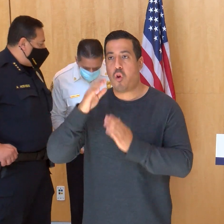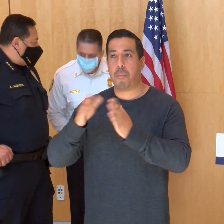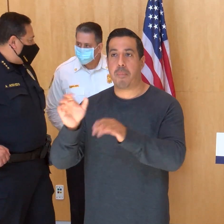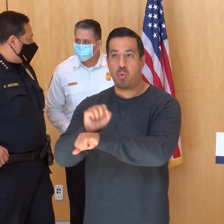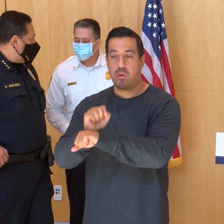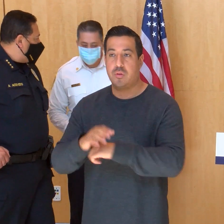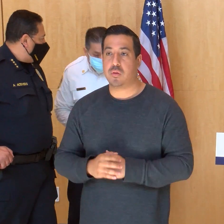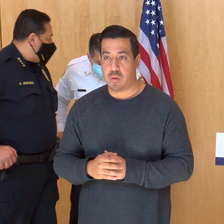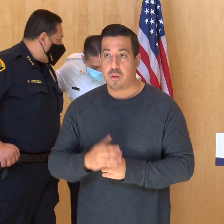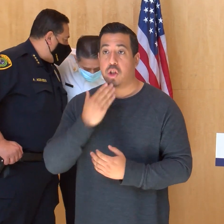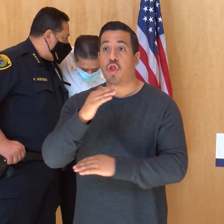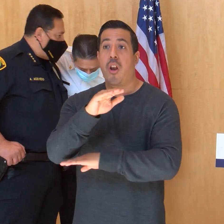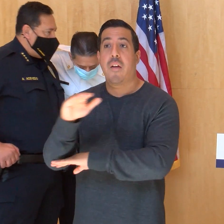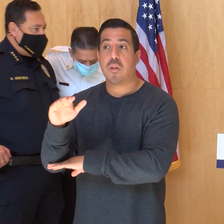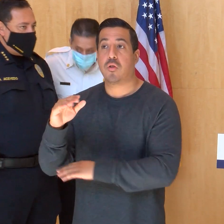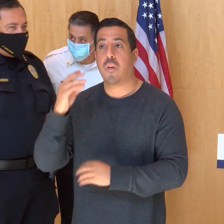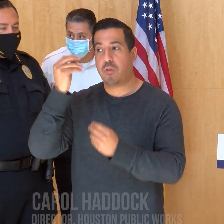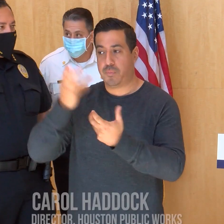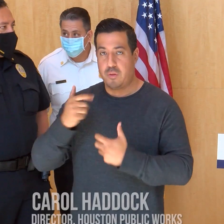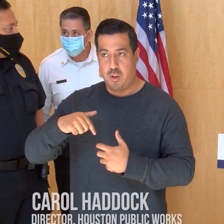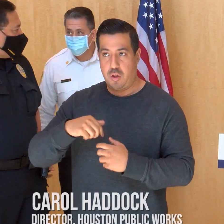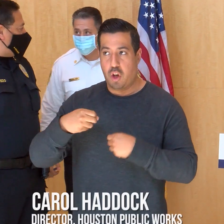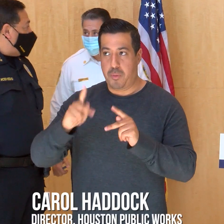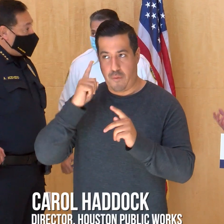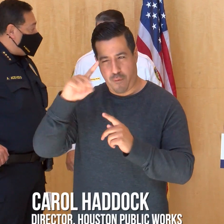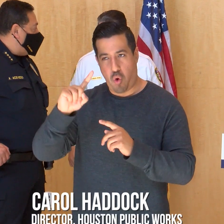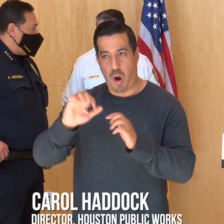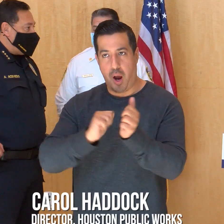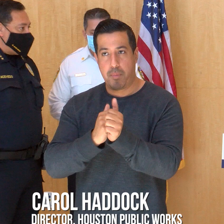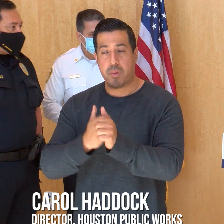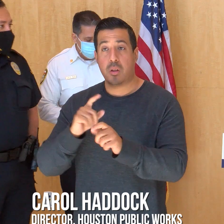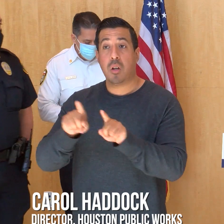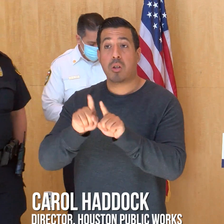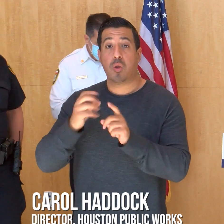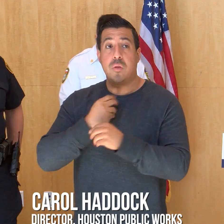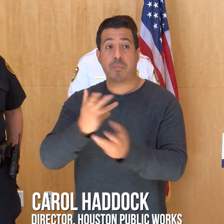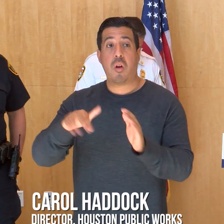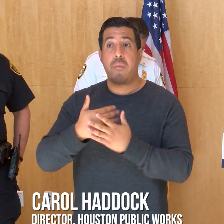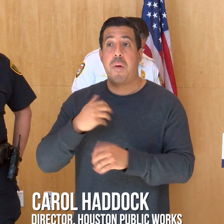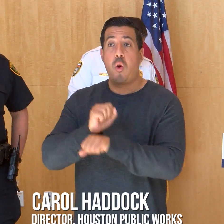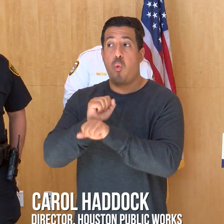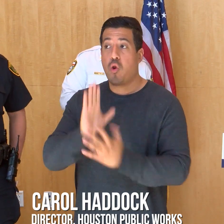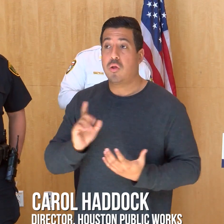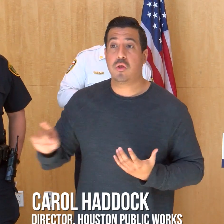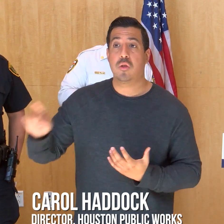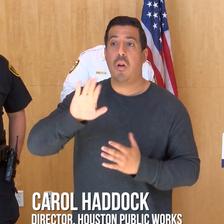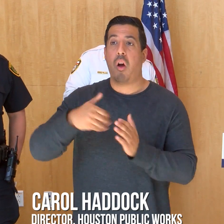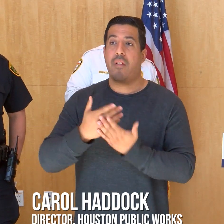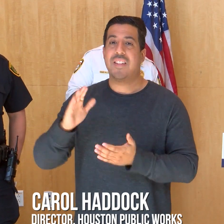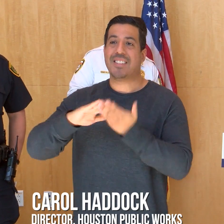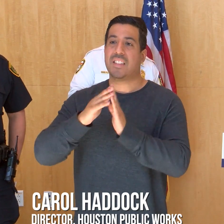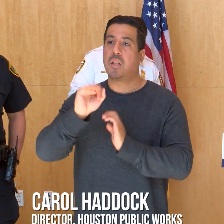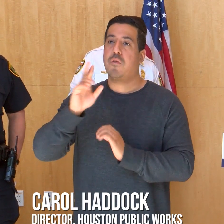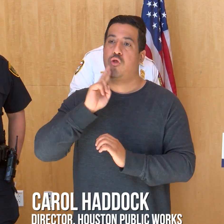Good afternoon. Thank you, Mayor, for giving us this opportunity to provide this update. And I also want to echo my colleagues' sentiments in thanking all City of Houston